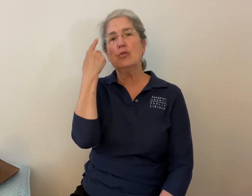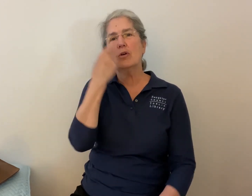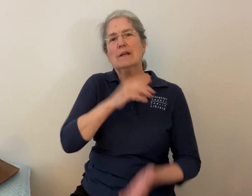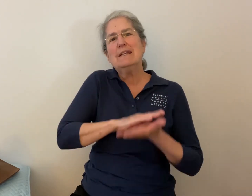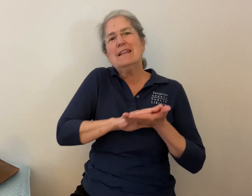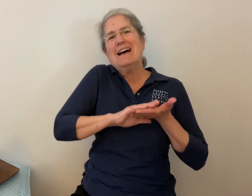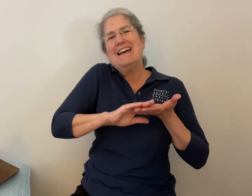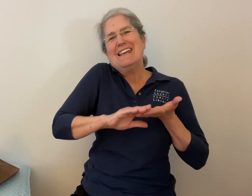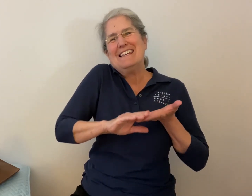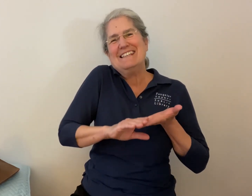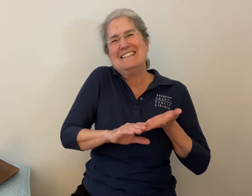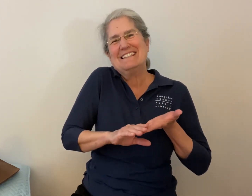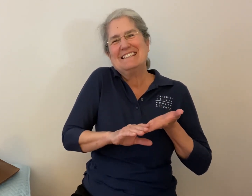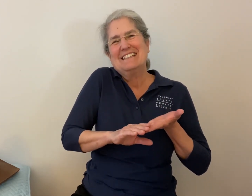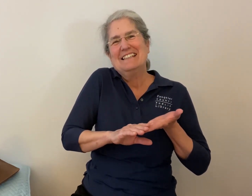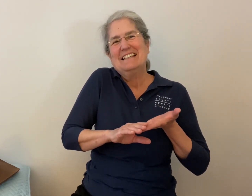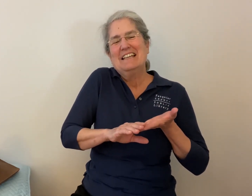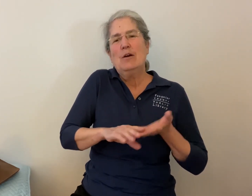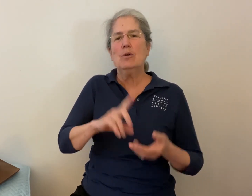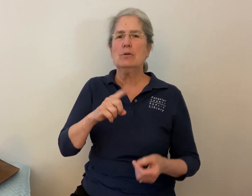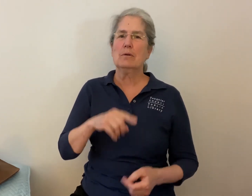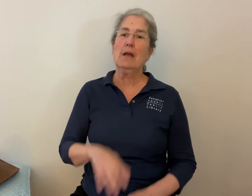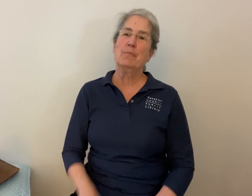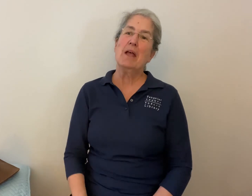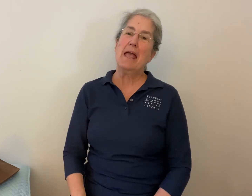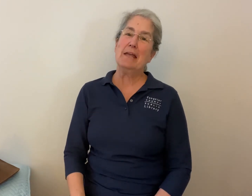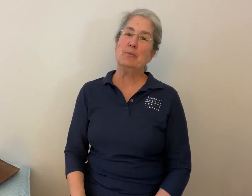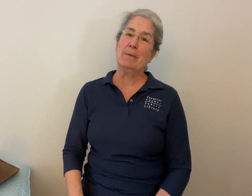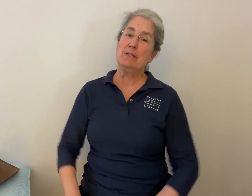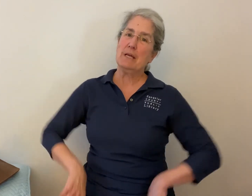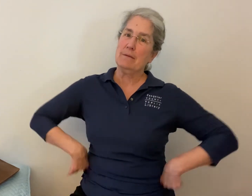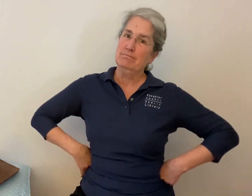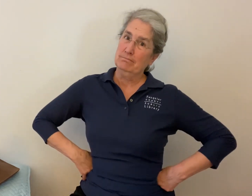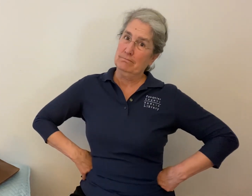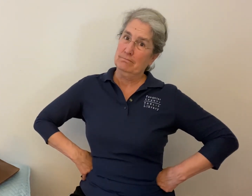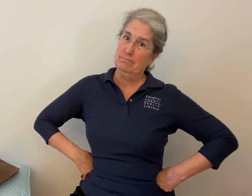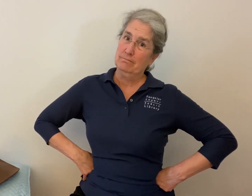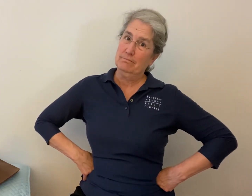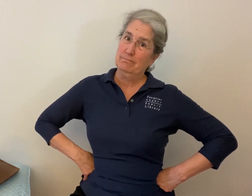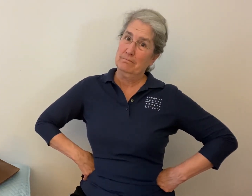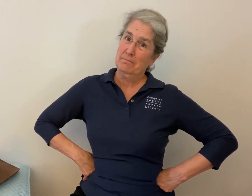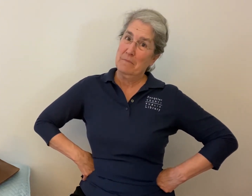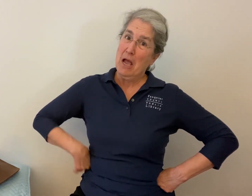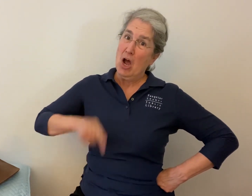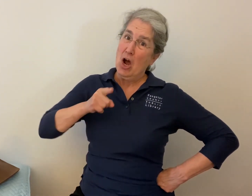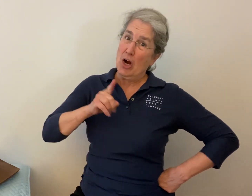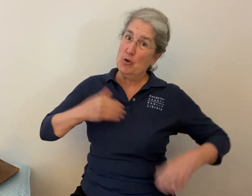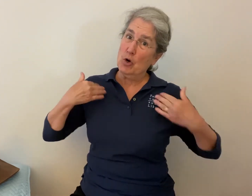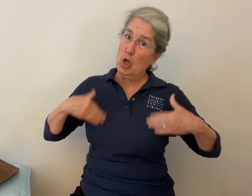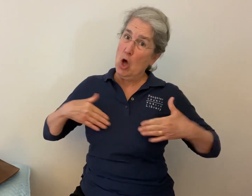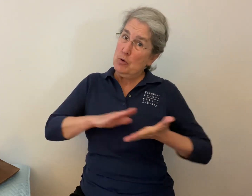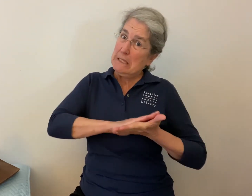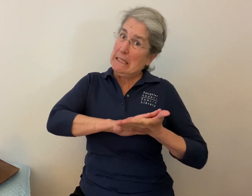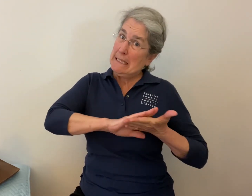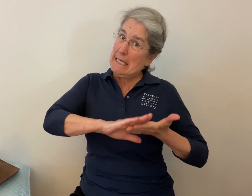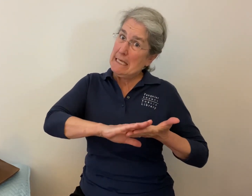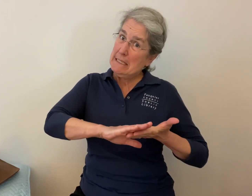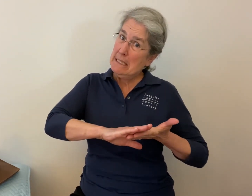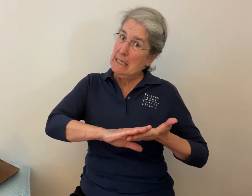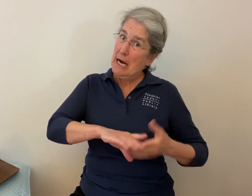look nice. Well, you don't know. And your mom could say, are your clothes clean? Are